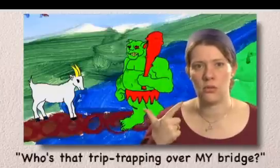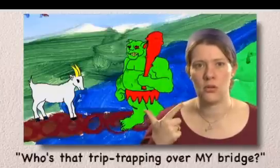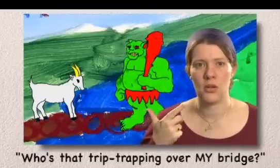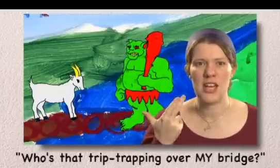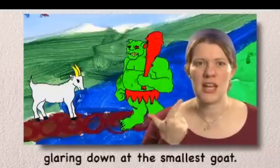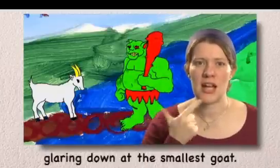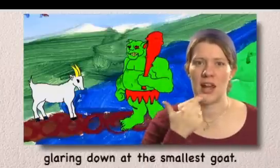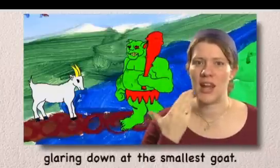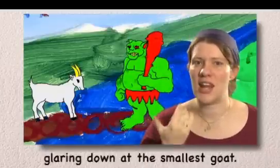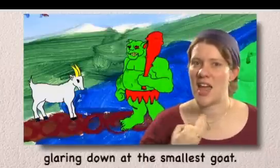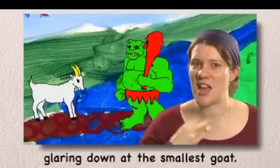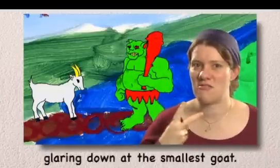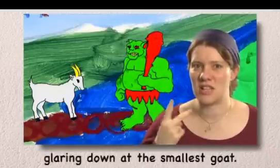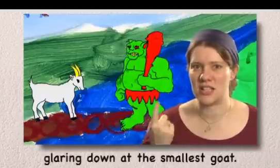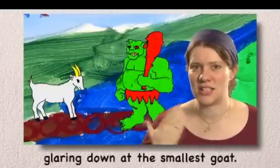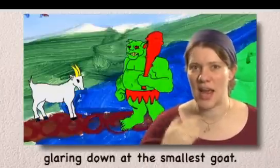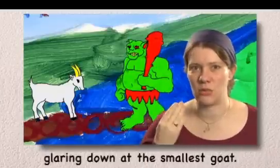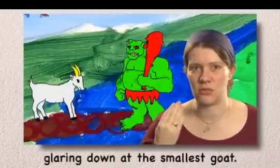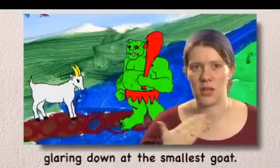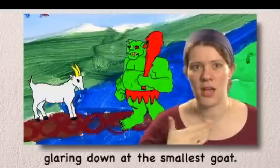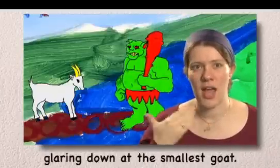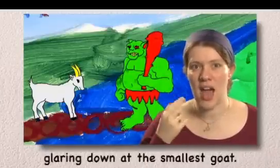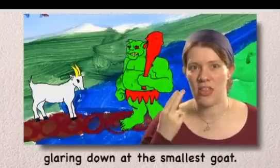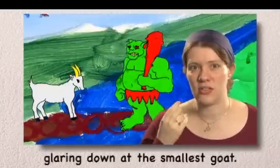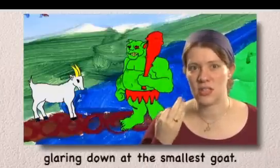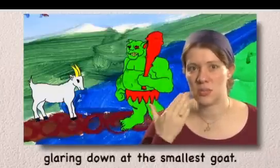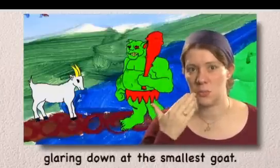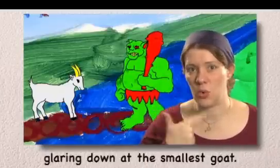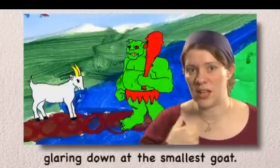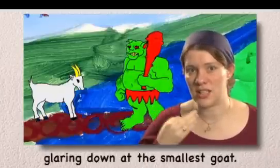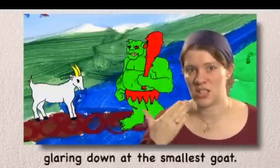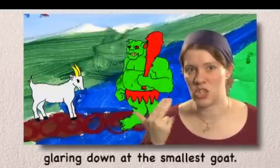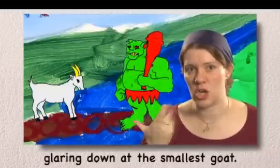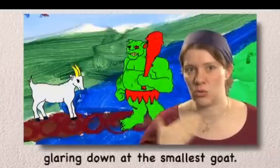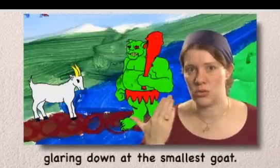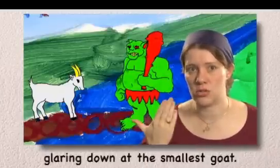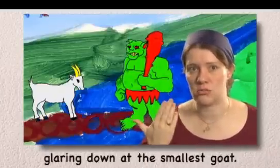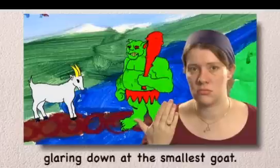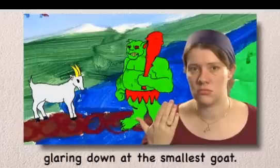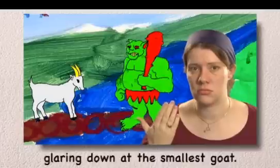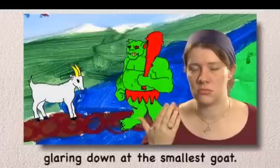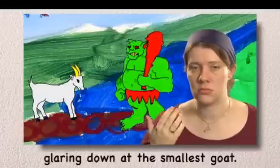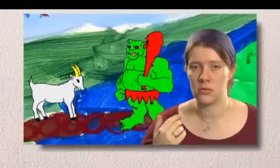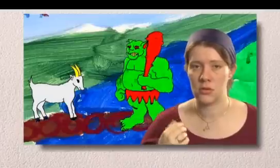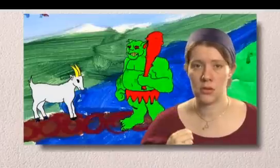troll, glaring down at the smallest goat.